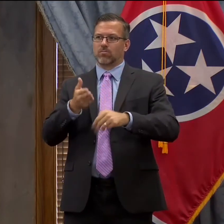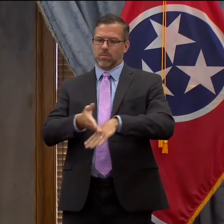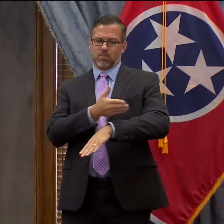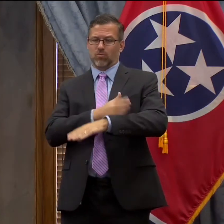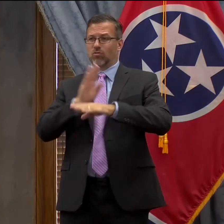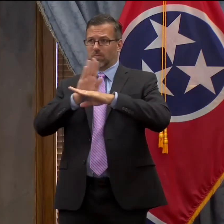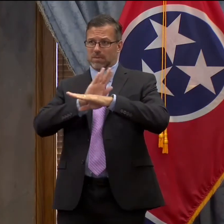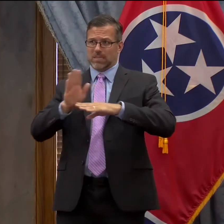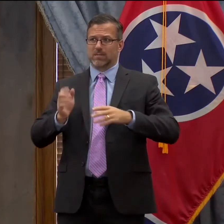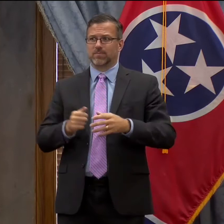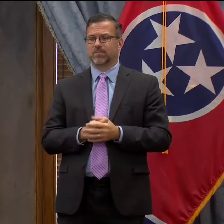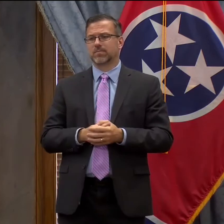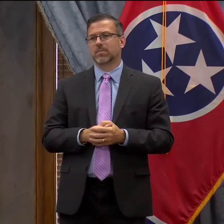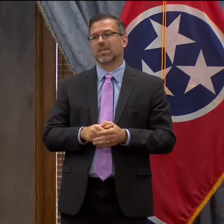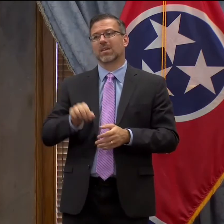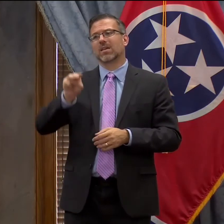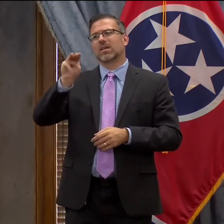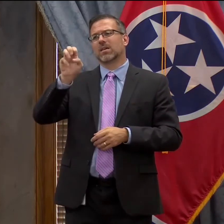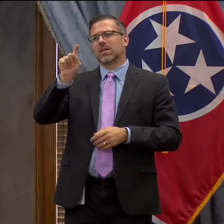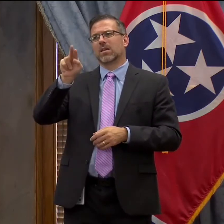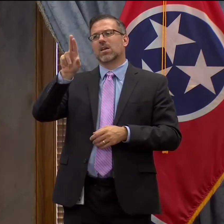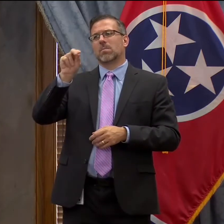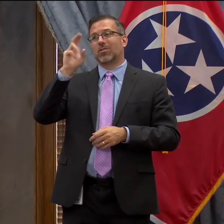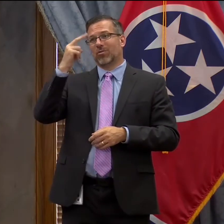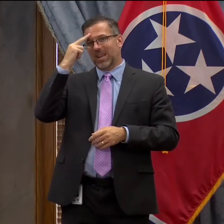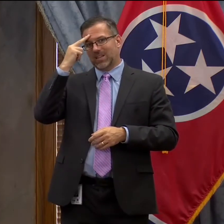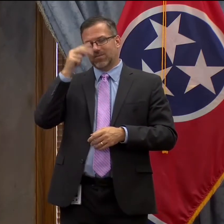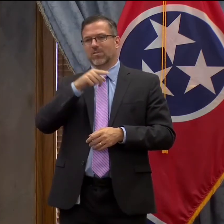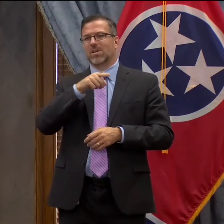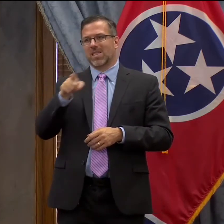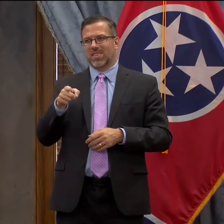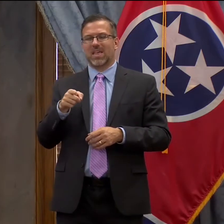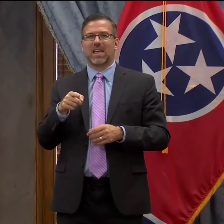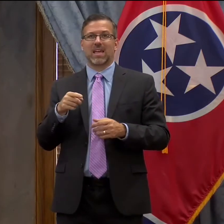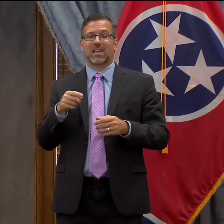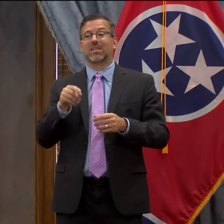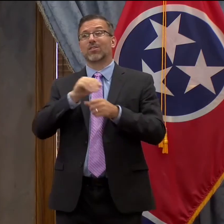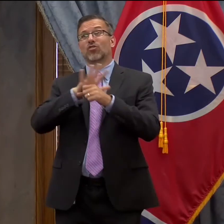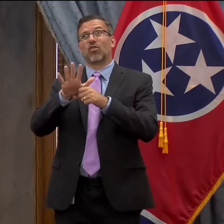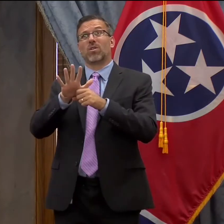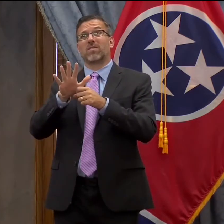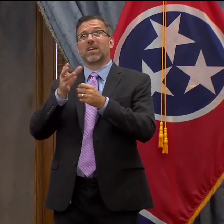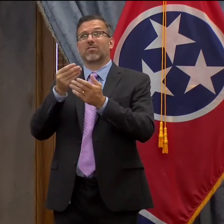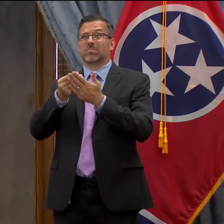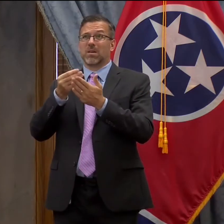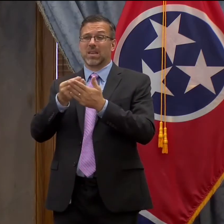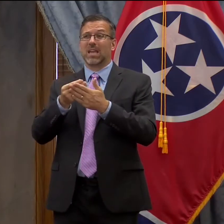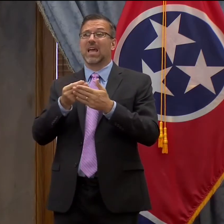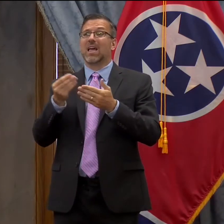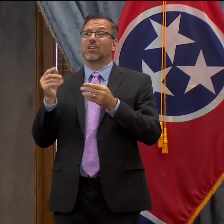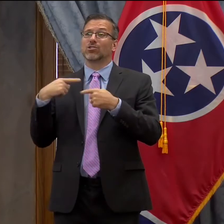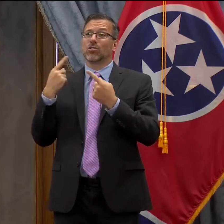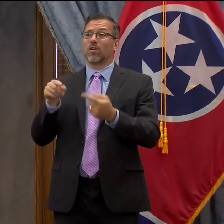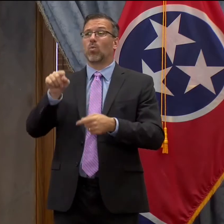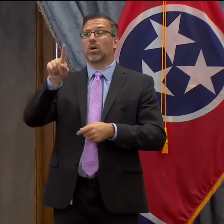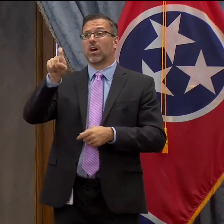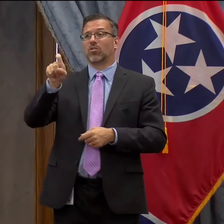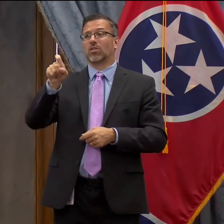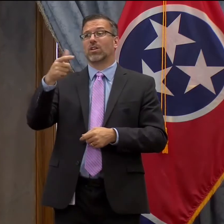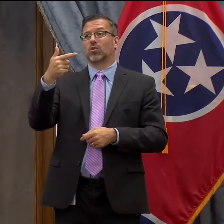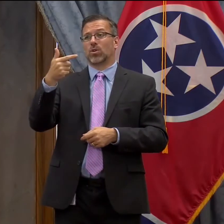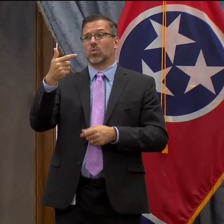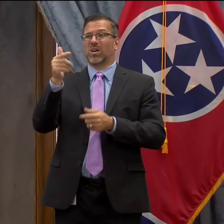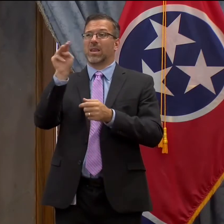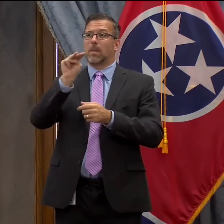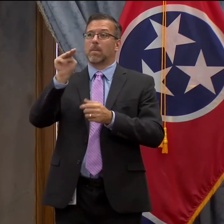And the reality is that Metro Nashville has received, of the coronavirus relief funds, $121 million set